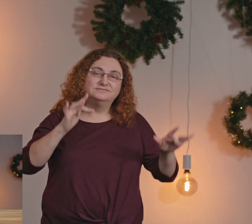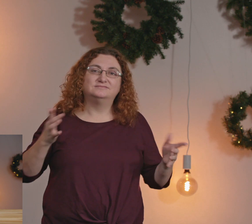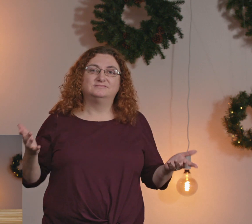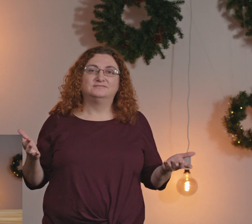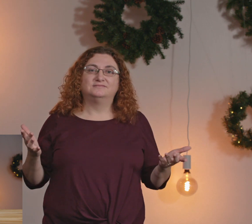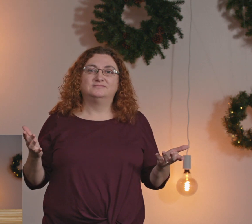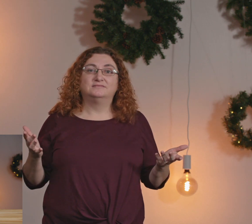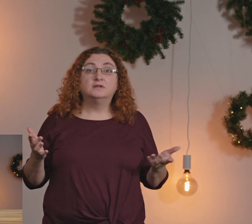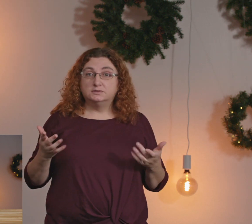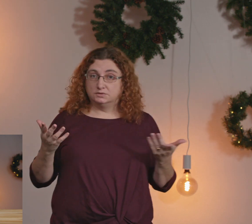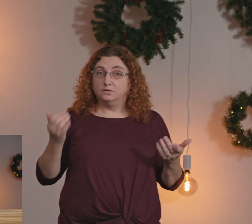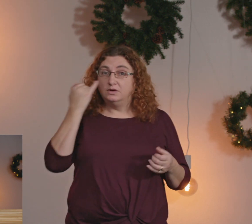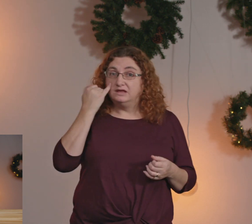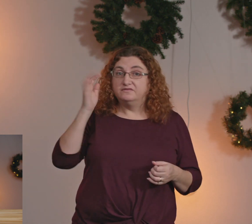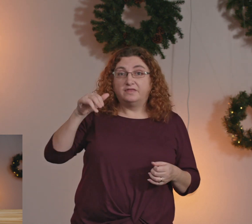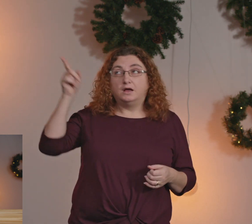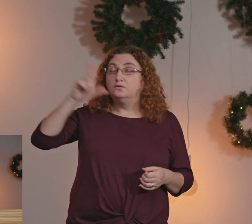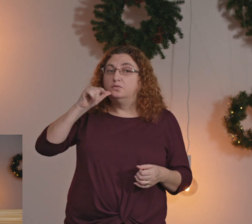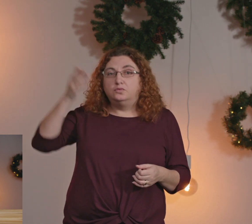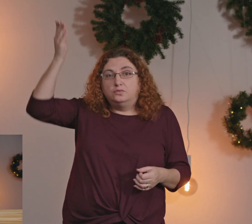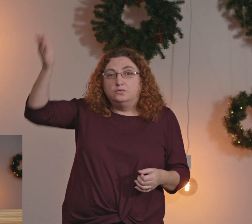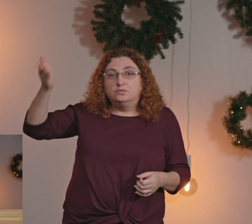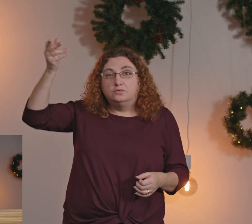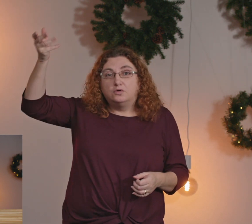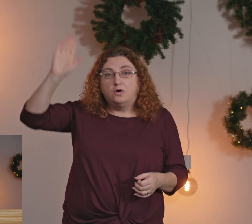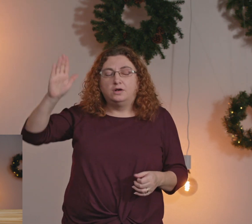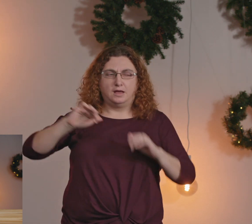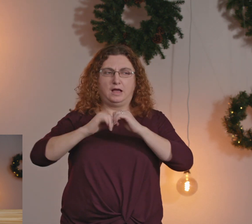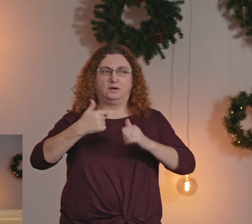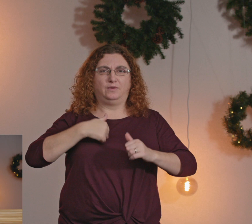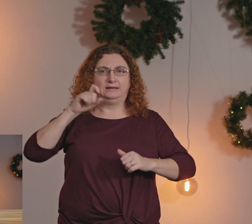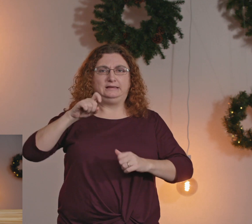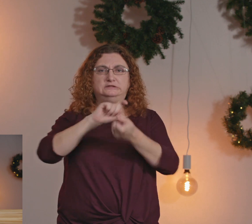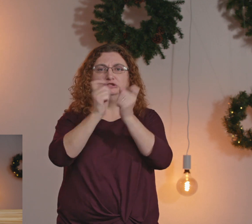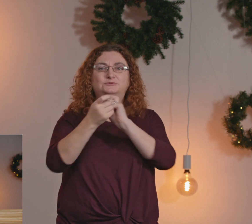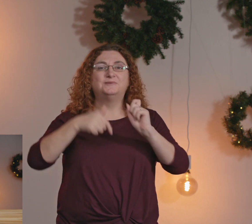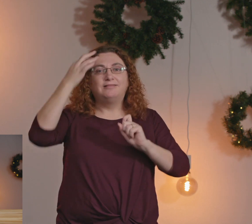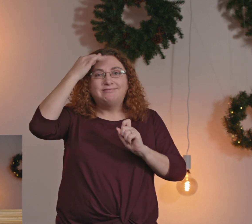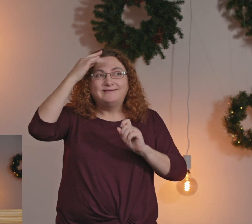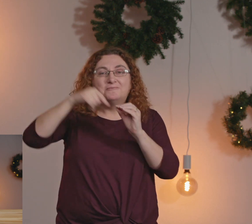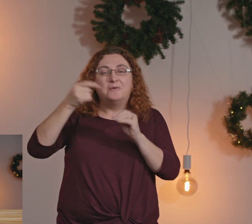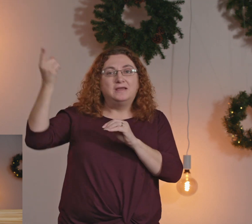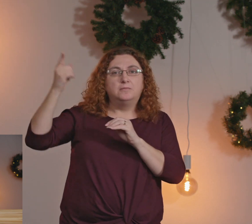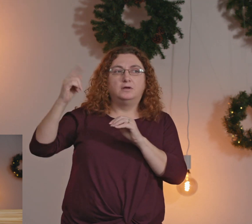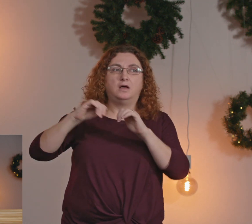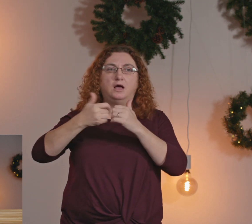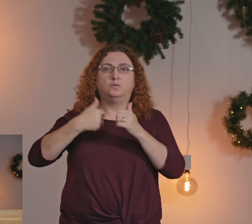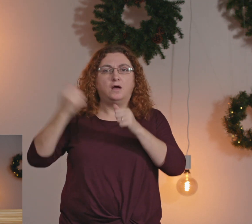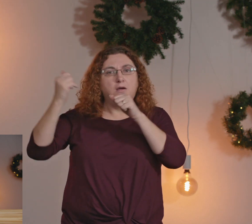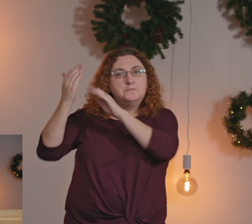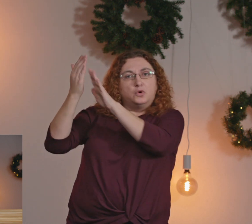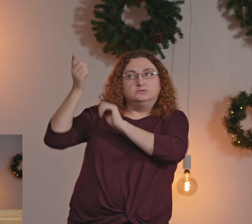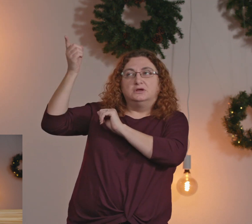If that's what he's really like, then how do I need to change my thinking about him so that I approach him as the God of